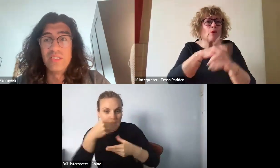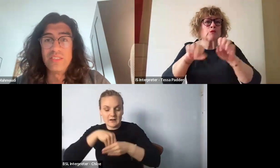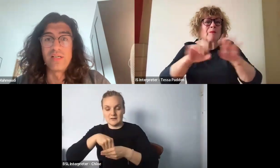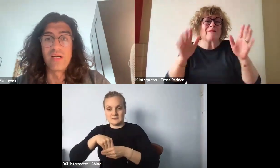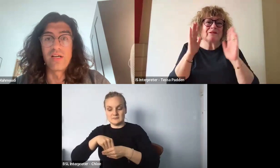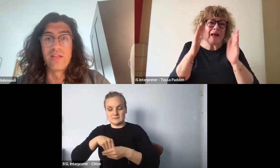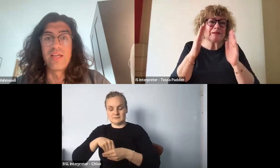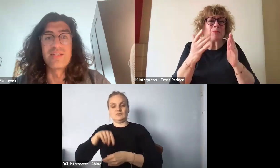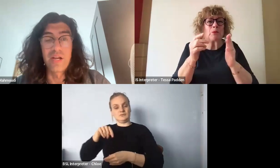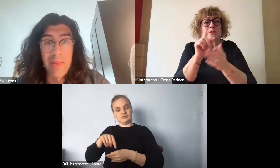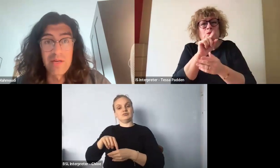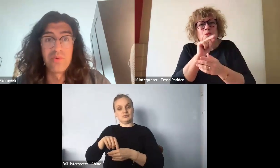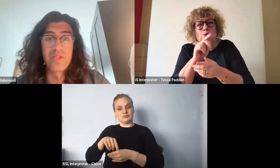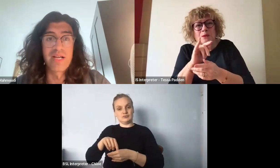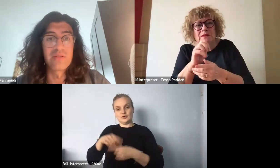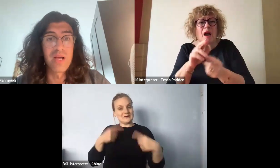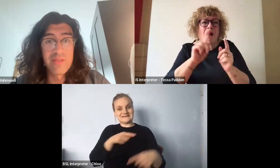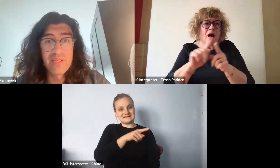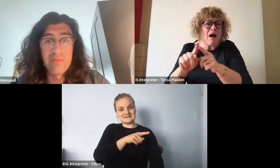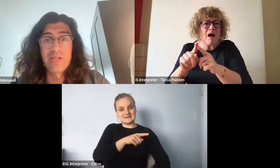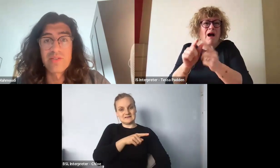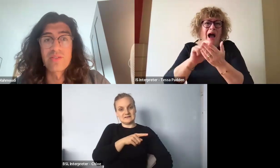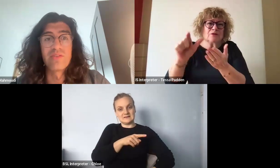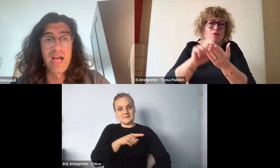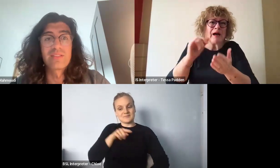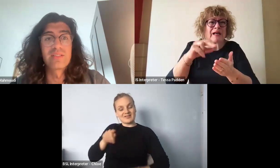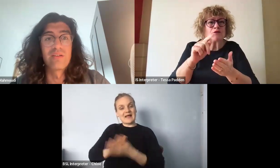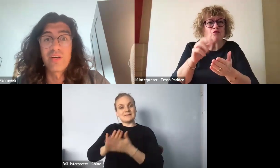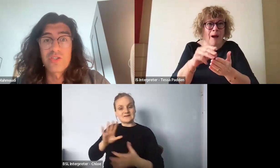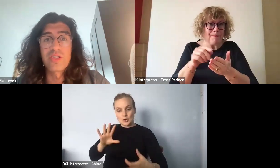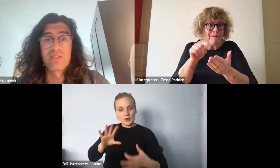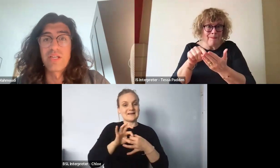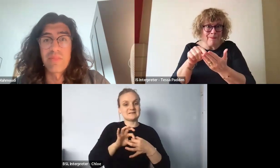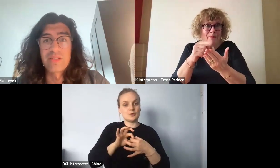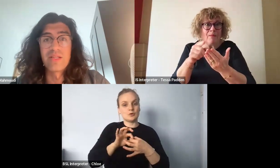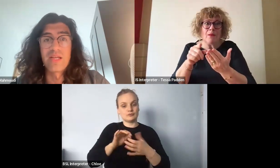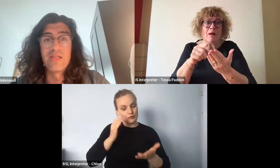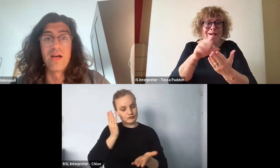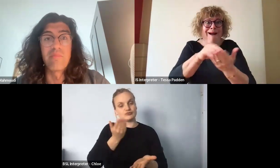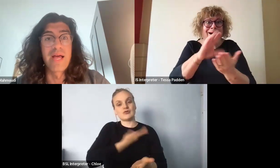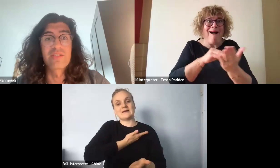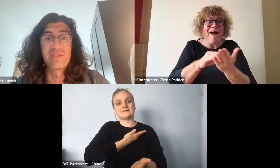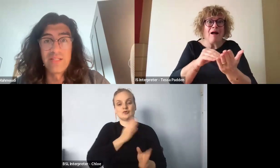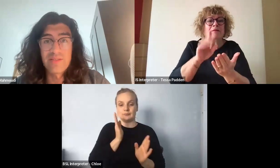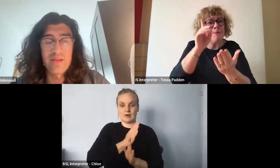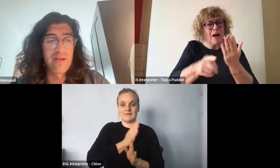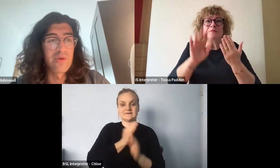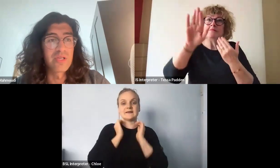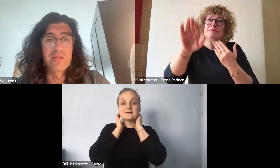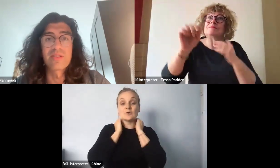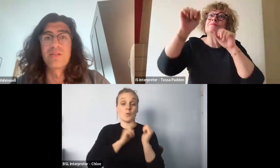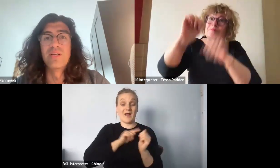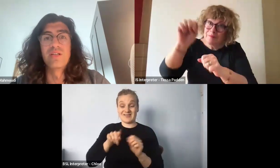before, it is incompatible with the right to privacy, because that function is fundamentally mass